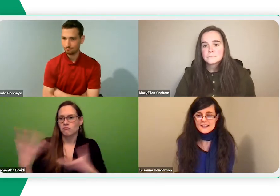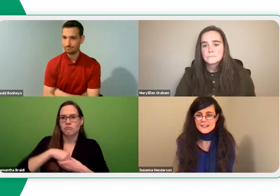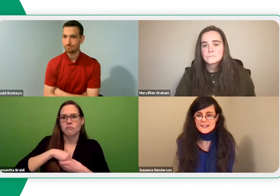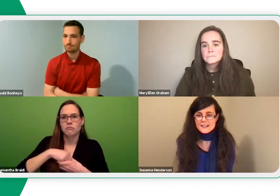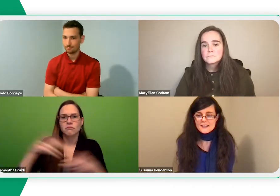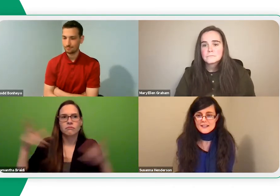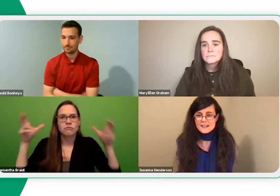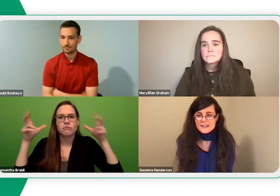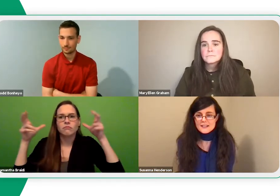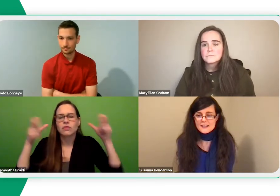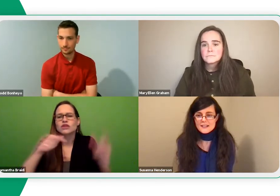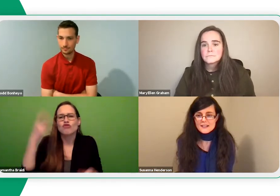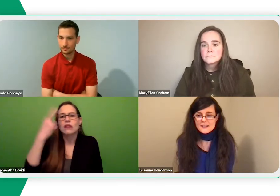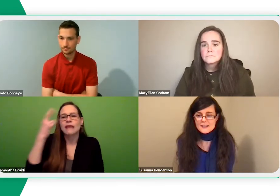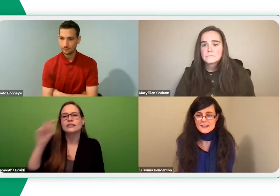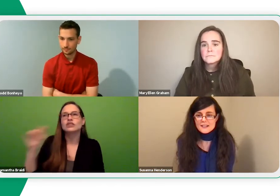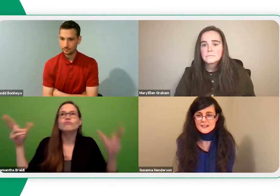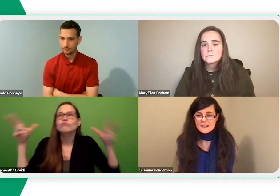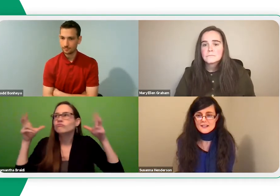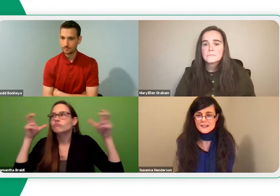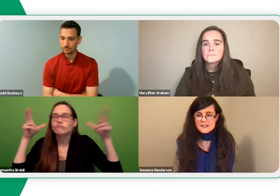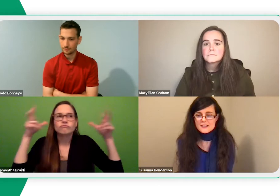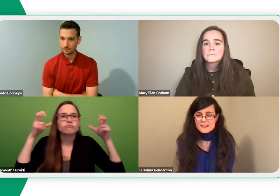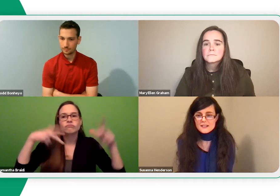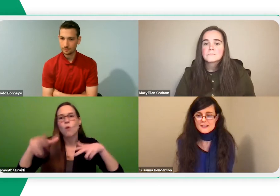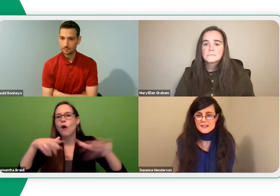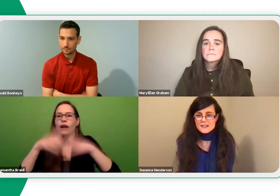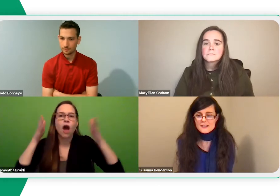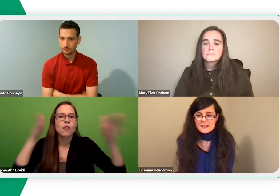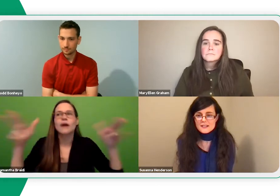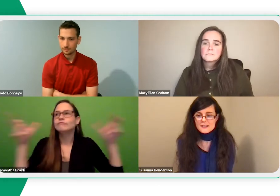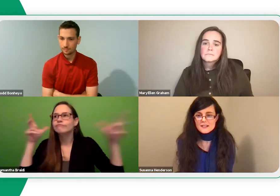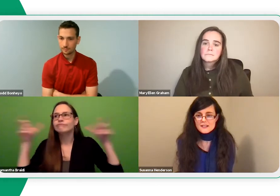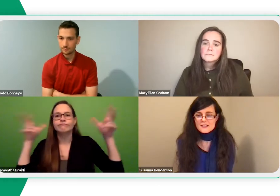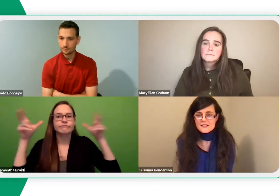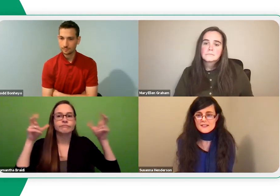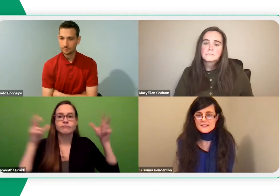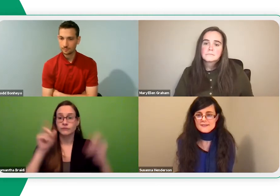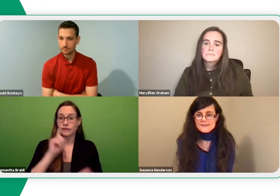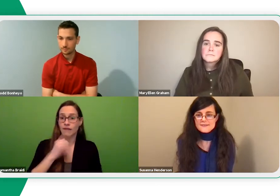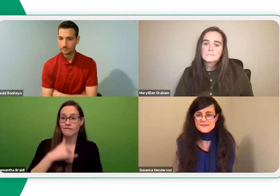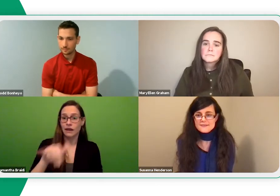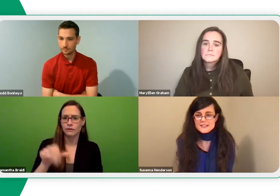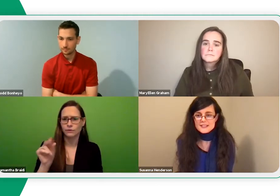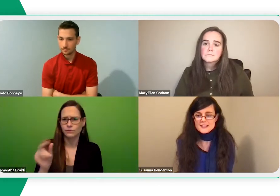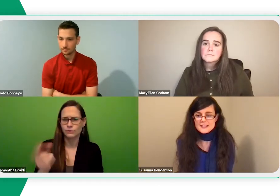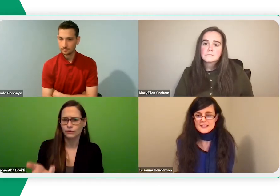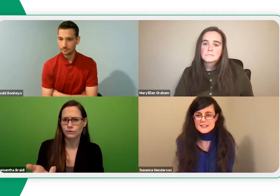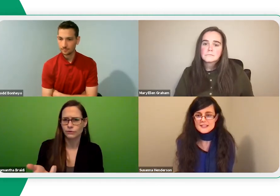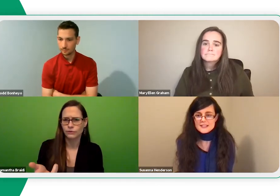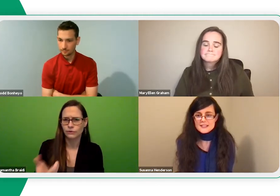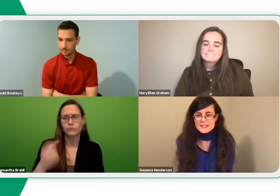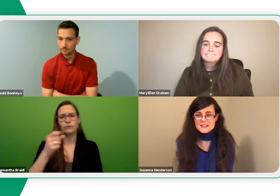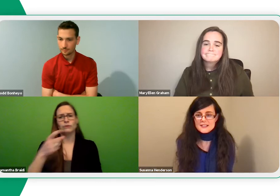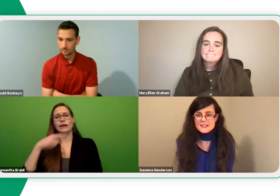Now that is a difference between hearing and deaf students or youth. Hearing people hear the conversation, they don't even realize they're learning. They